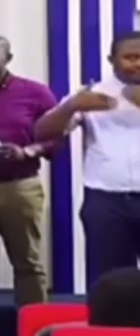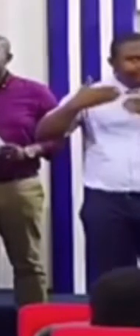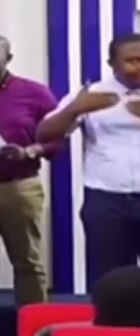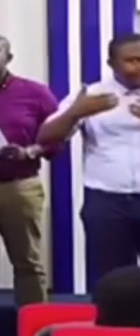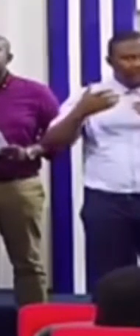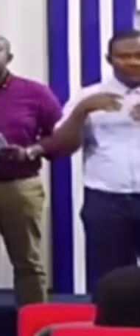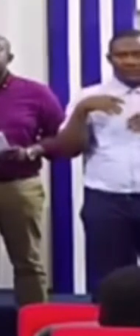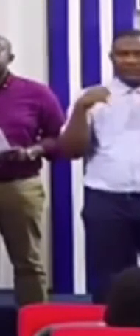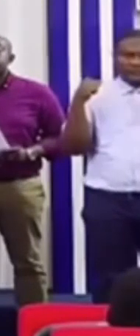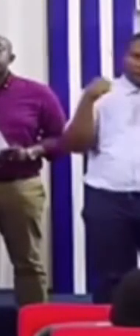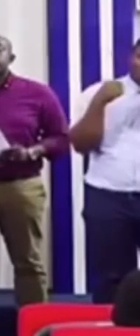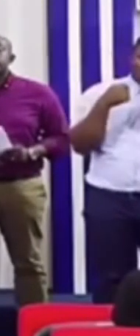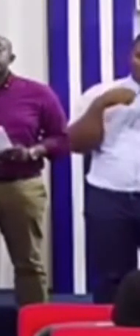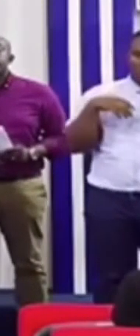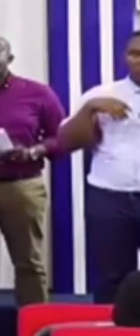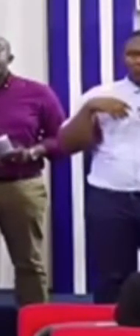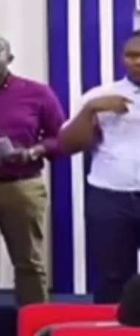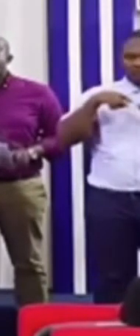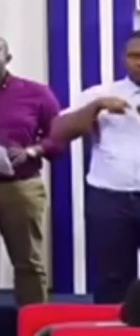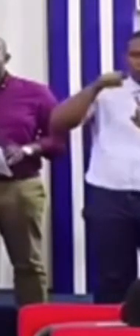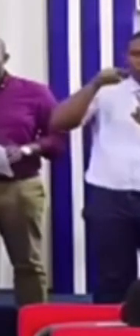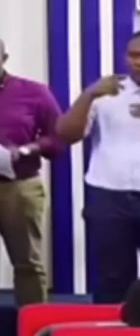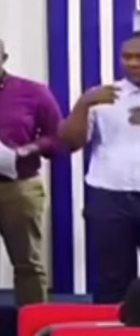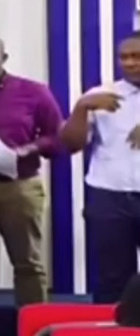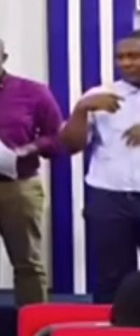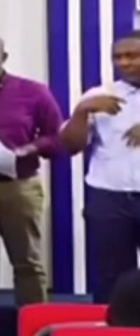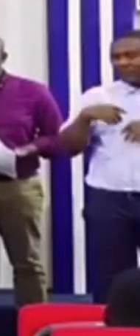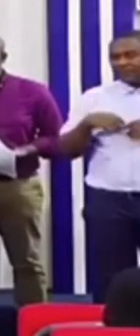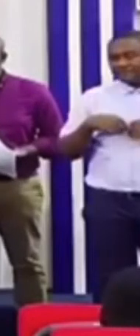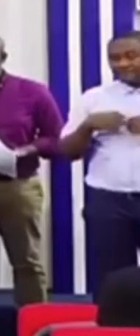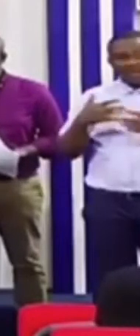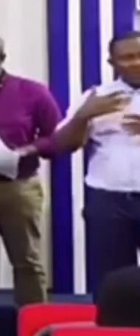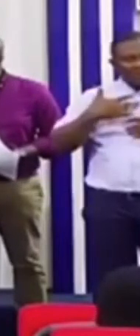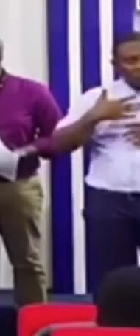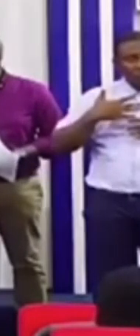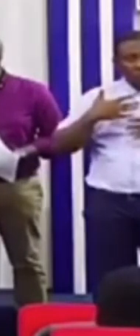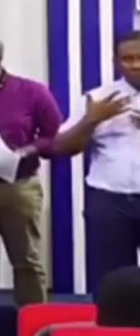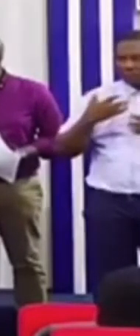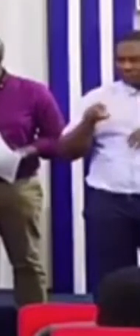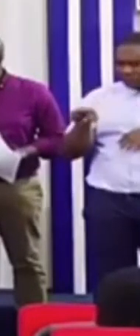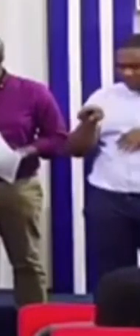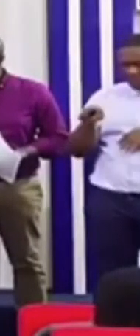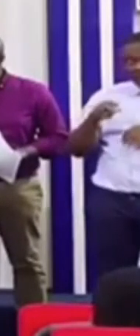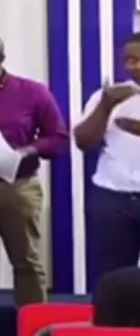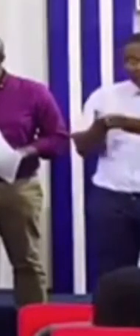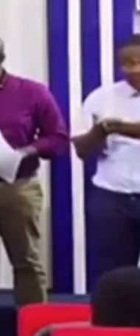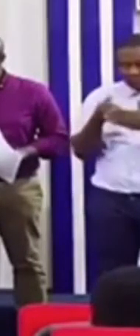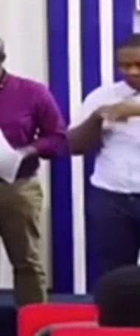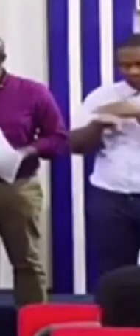fever and acute respiratory illnesses, and they were not having signs and symptoms time they are crossing our